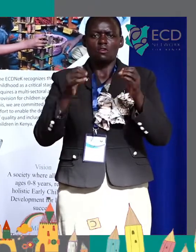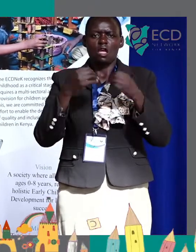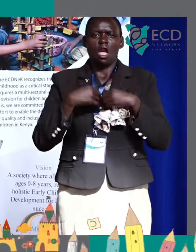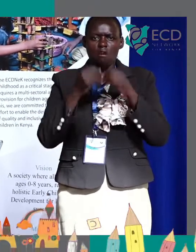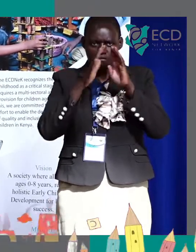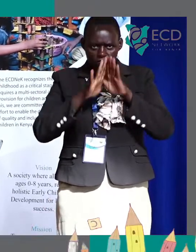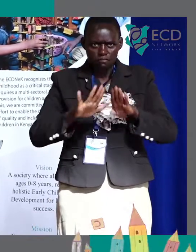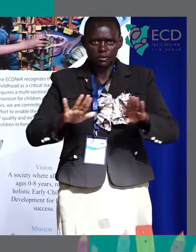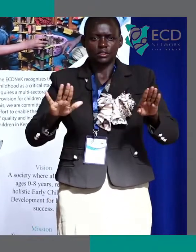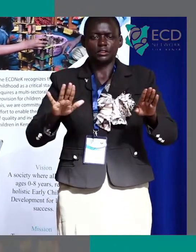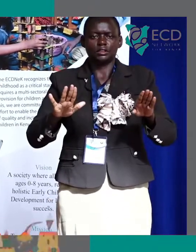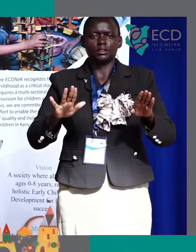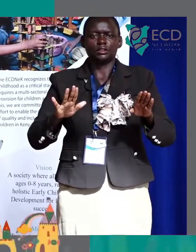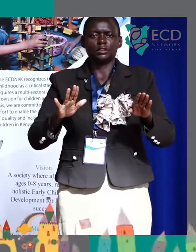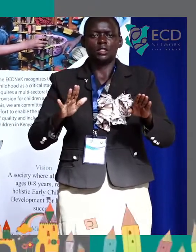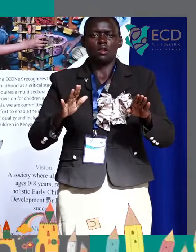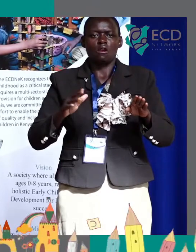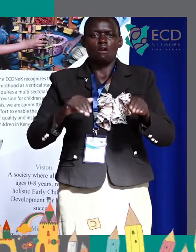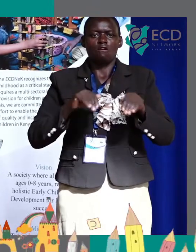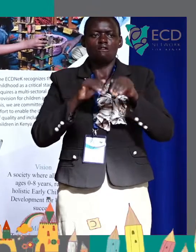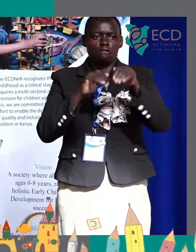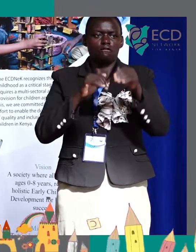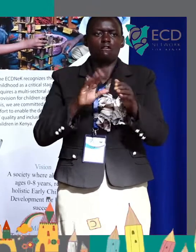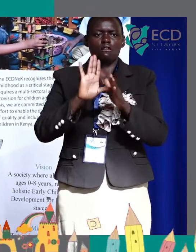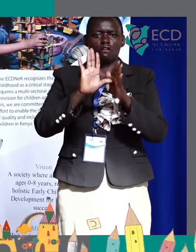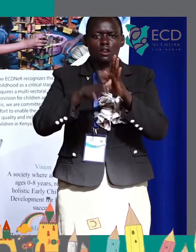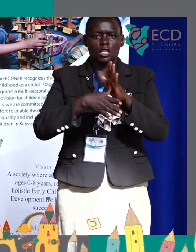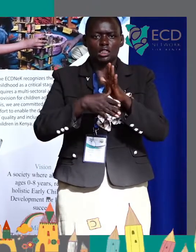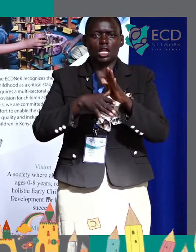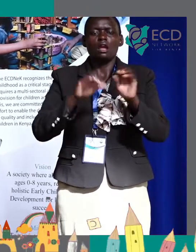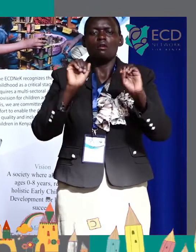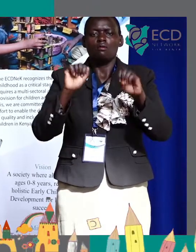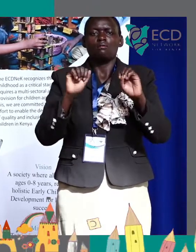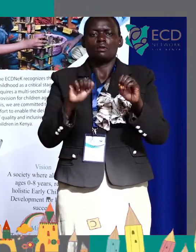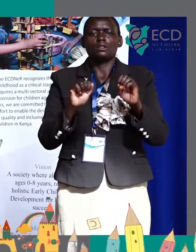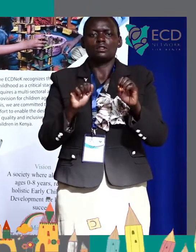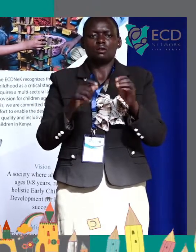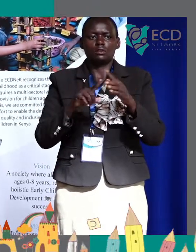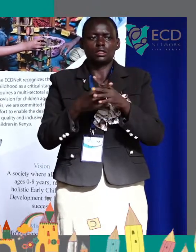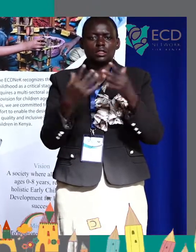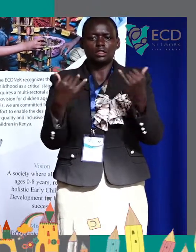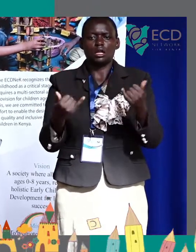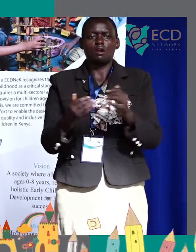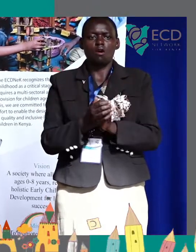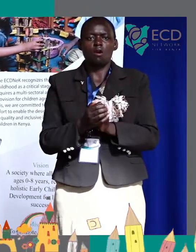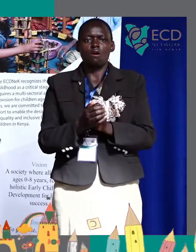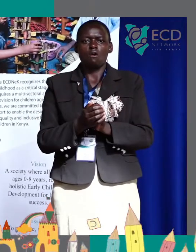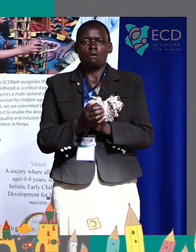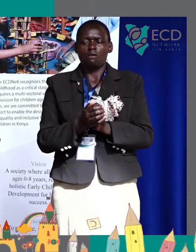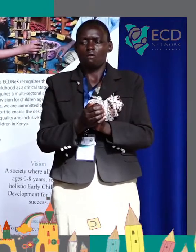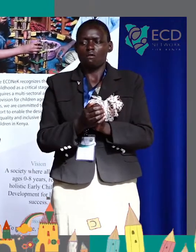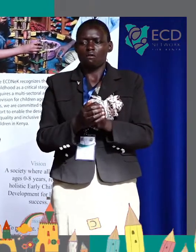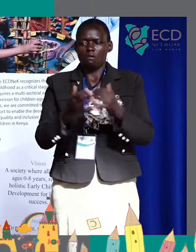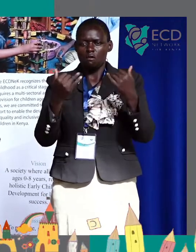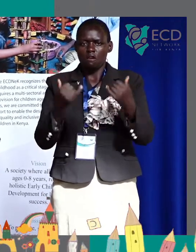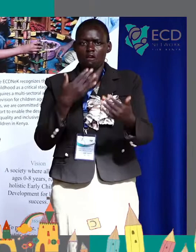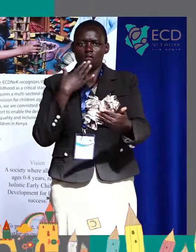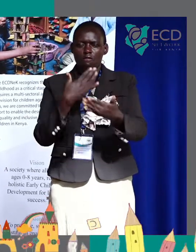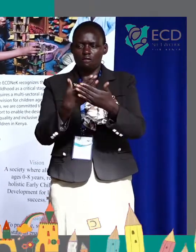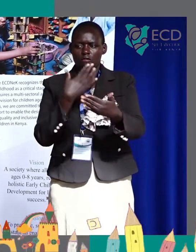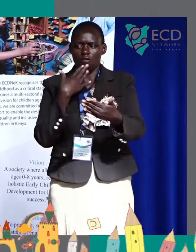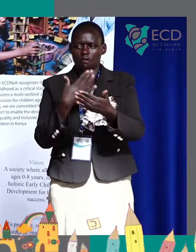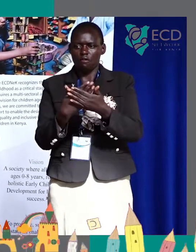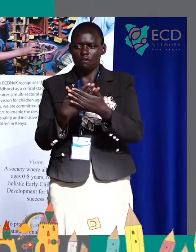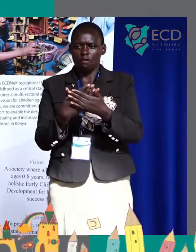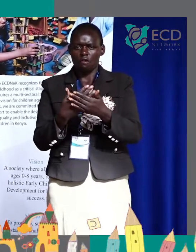plenary session following later. I would want us to begin now. So asante sana, and